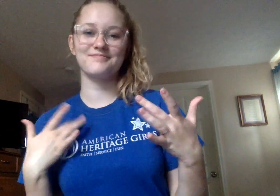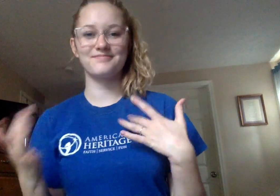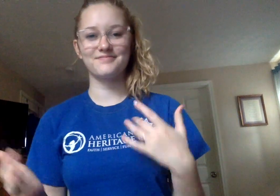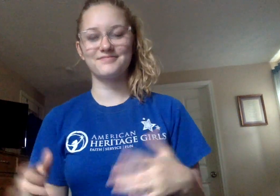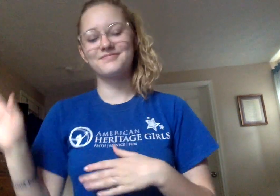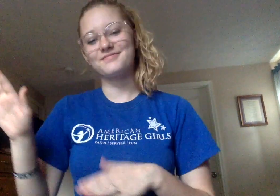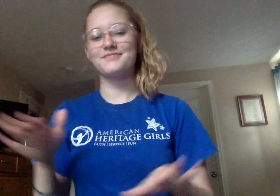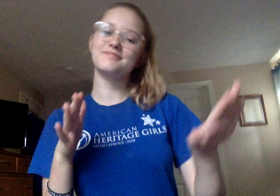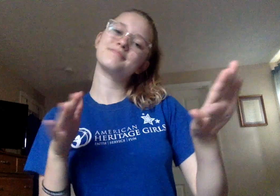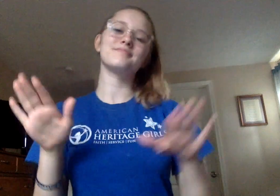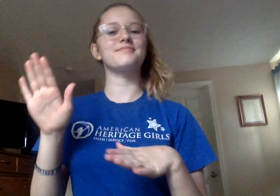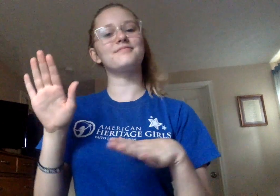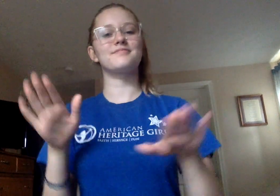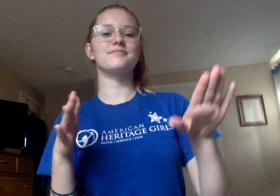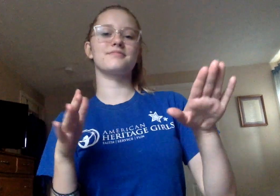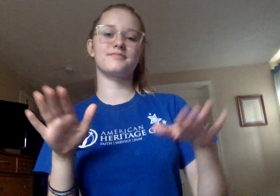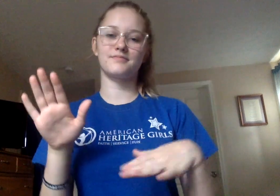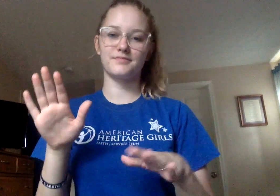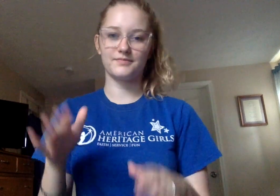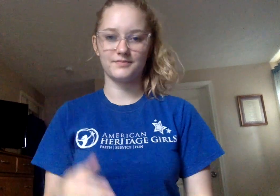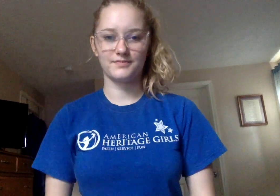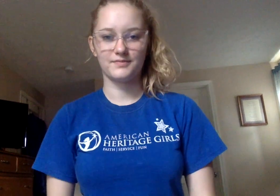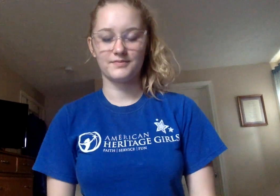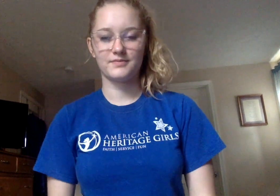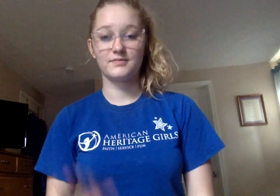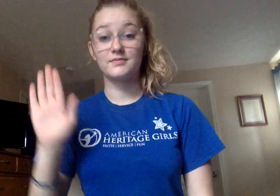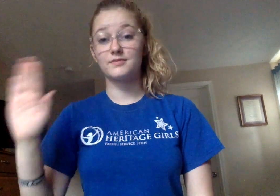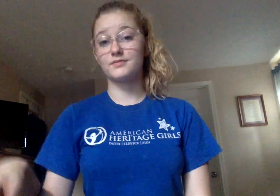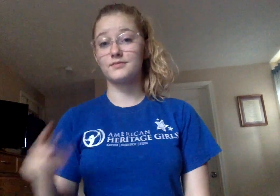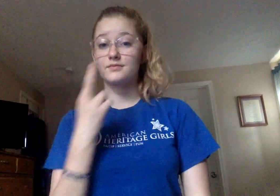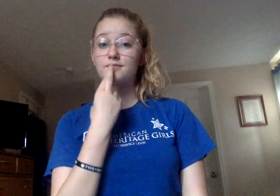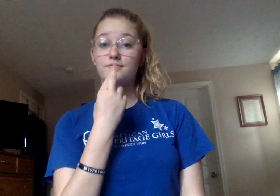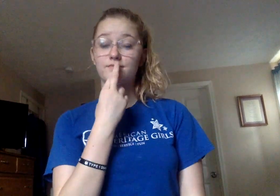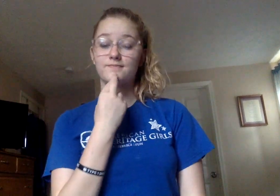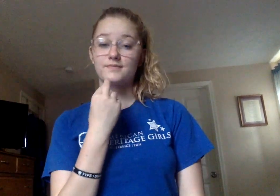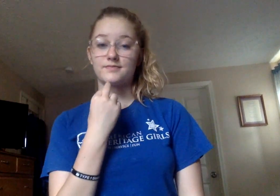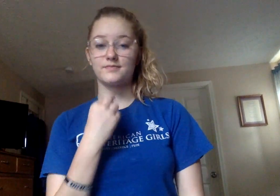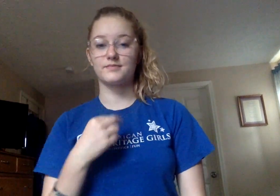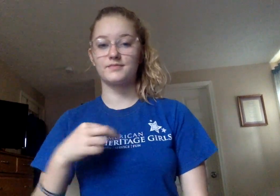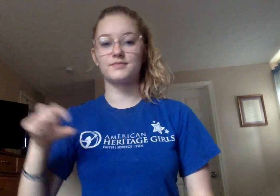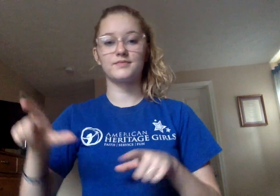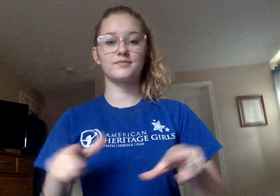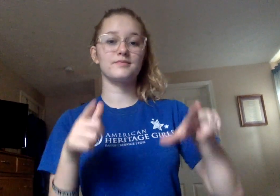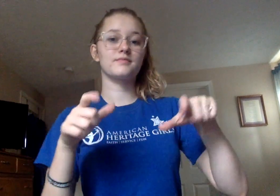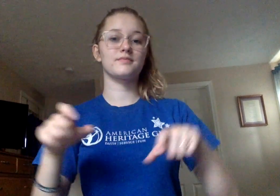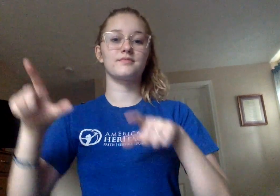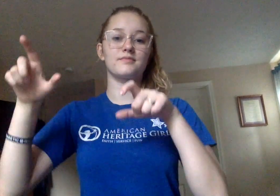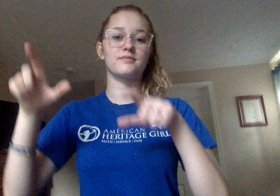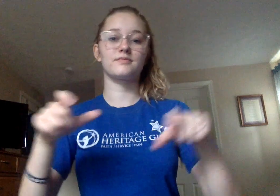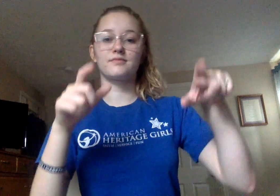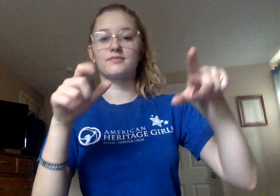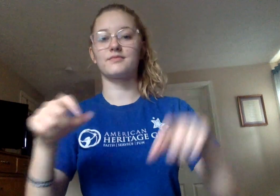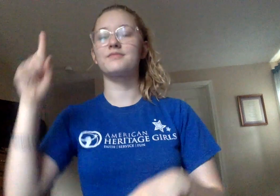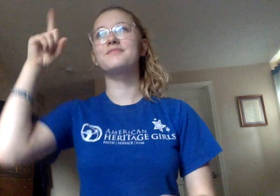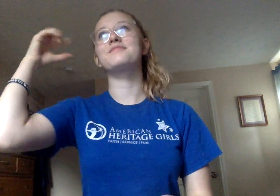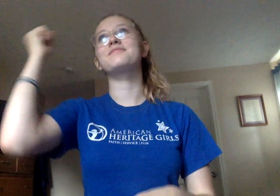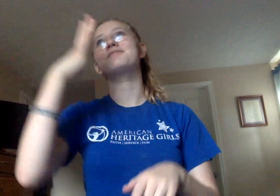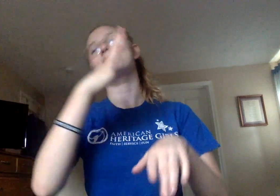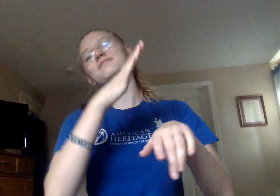merrily on her way. Little Red Riding Hood skipped off through the woods. The sun was shining, the birds